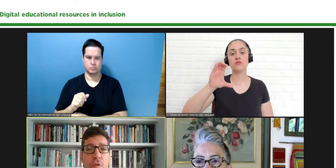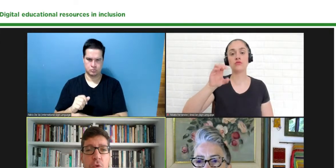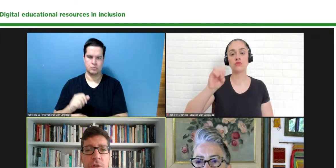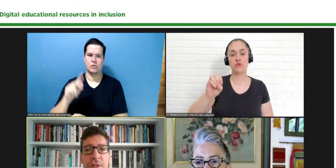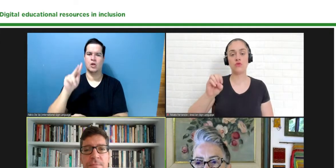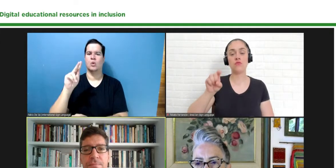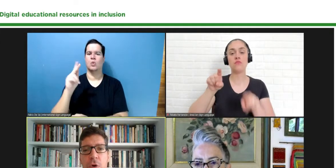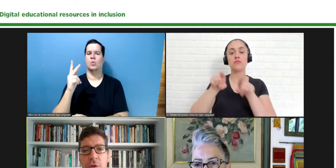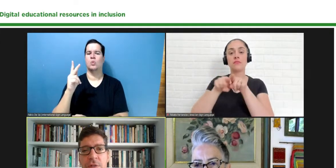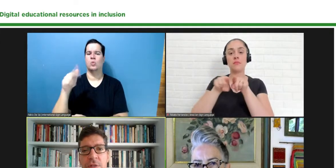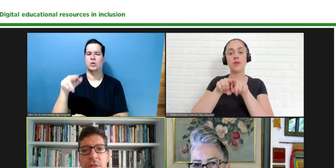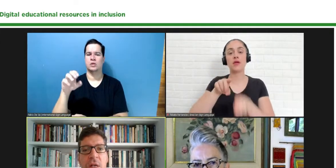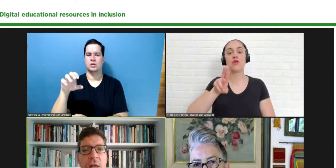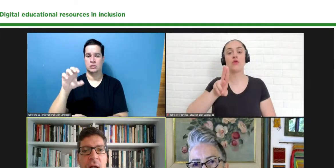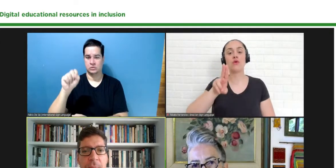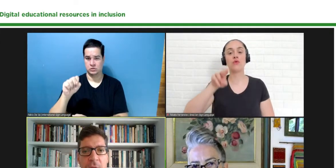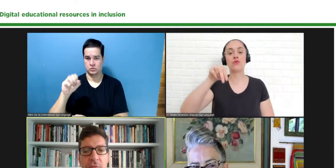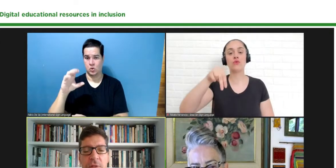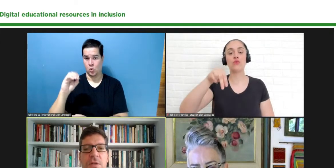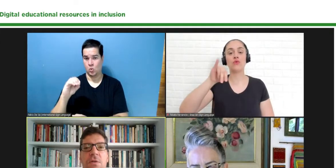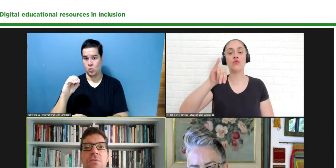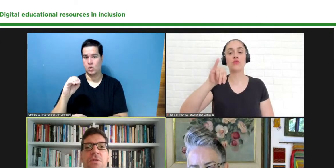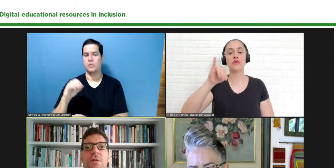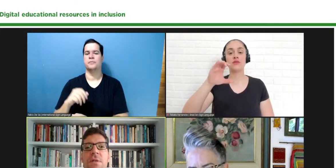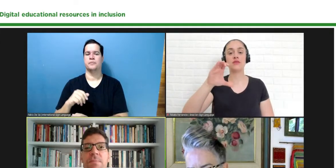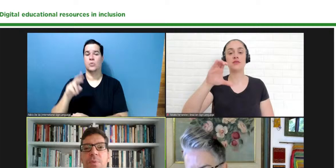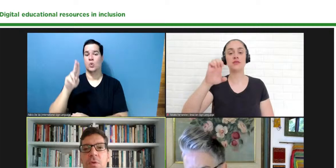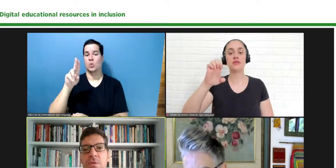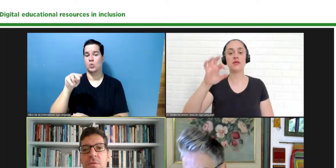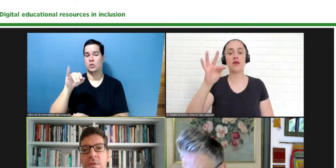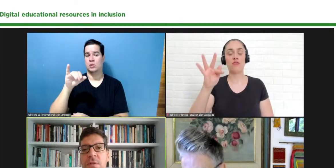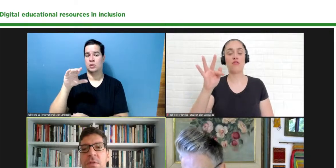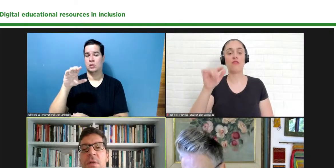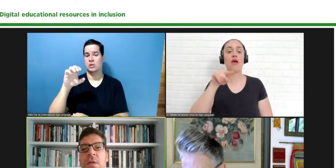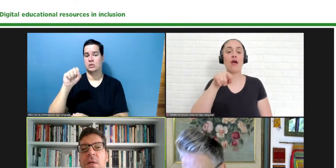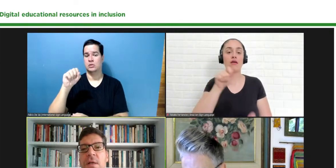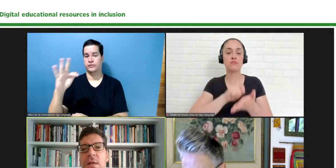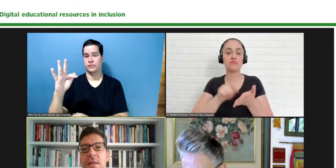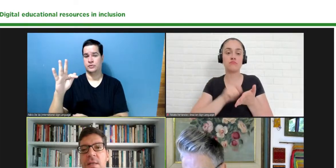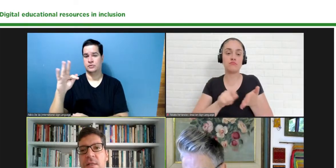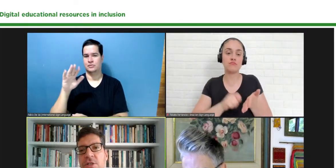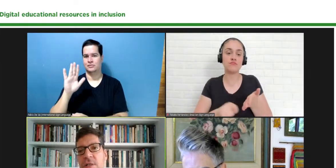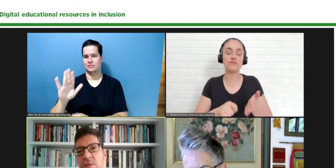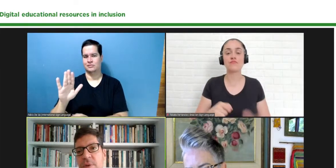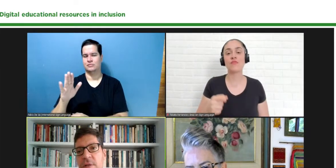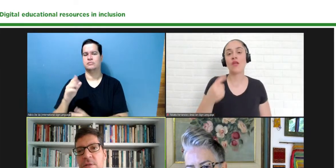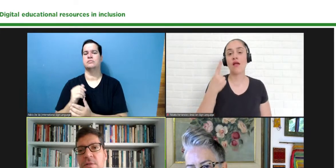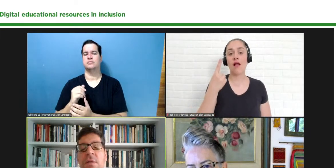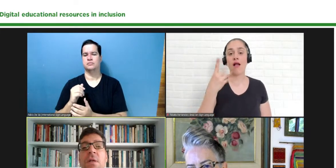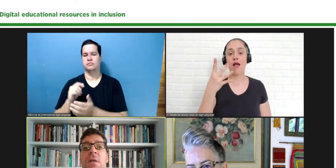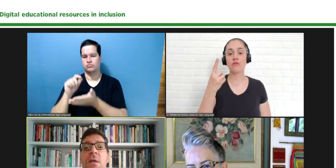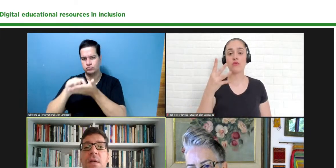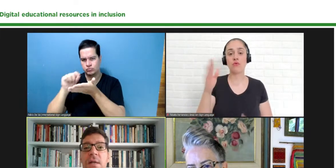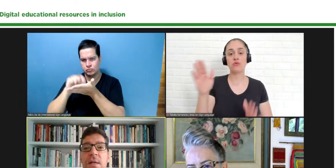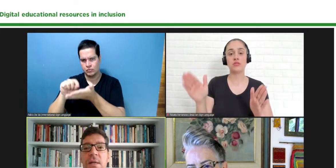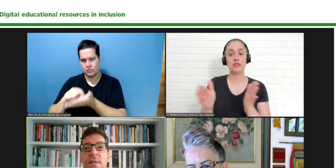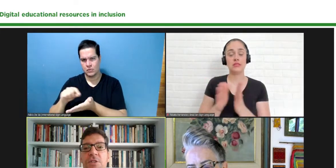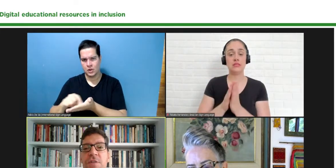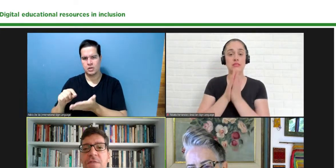of 14 books about inclusion in Portuguese, English, and Spanish.